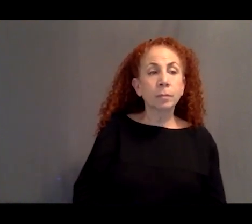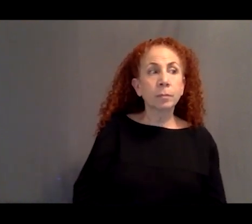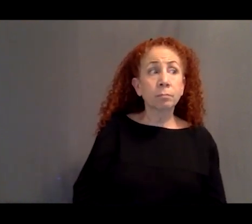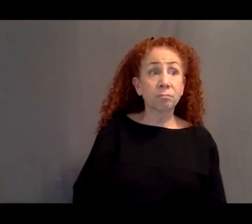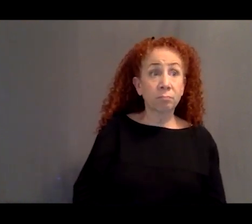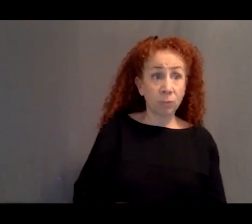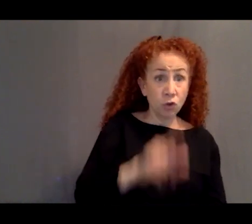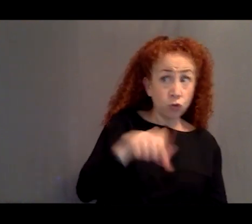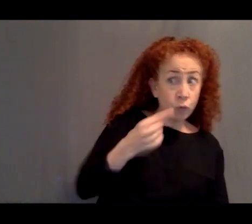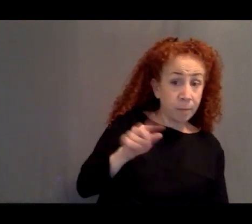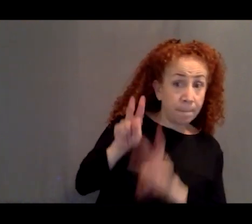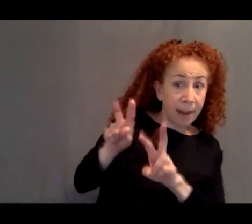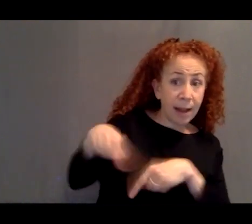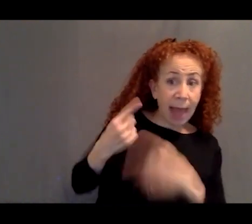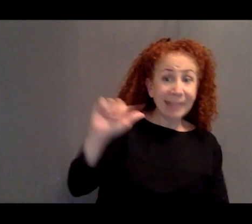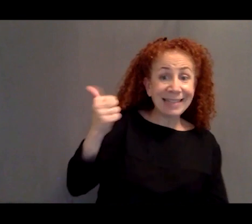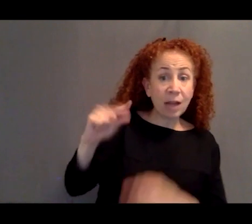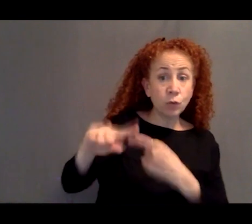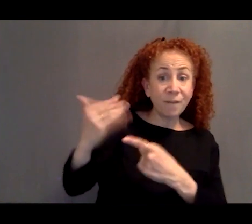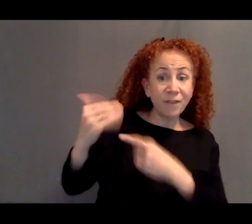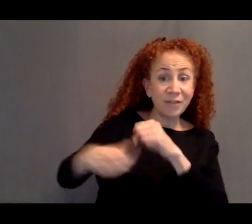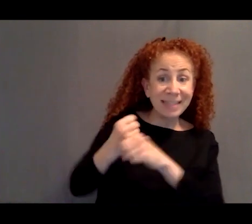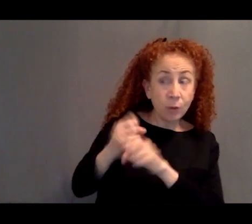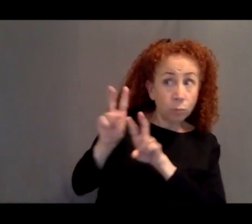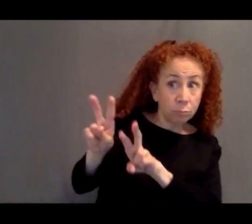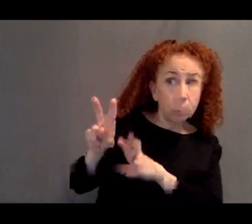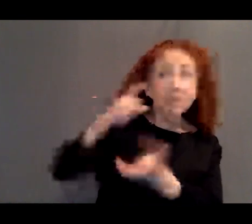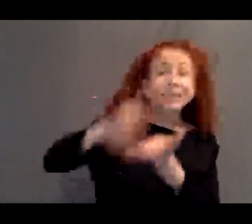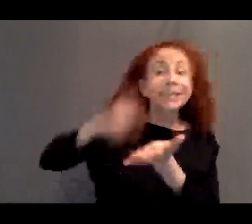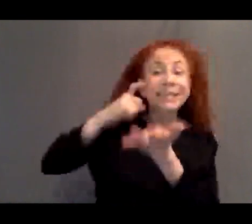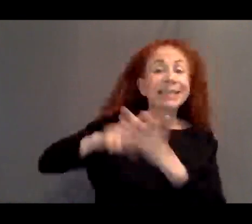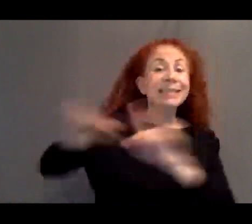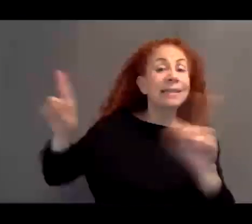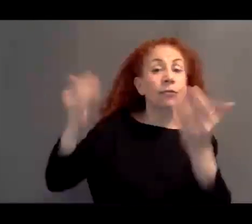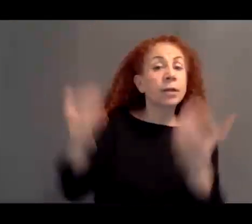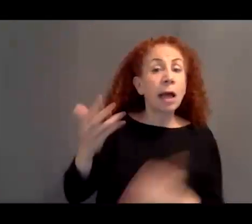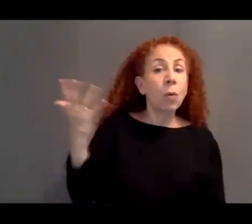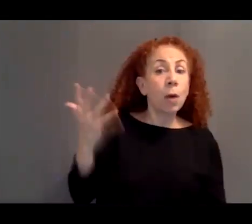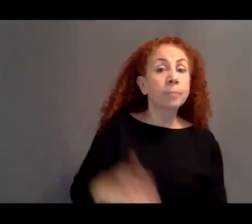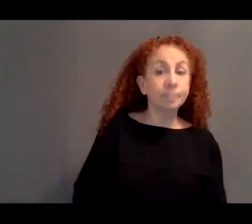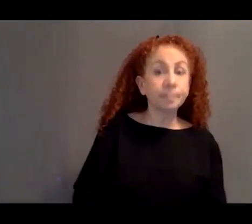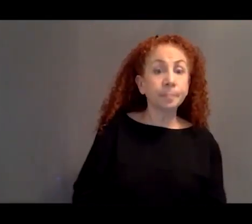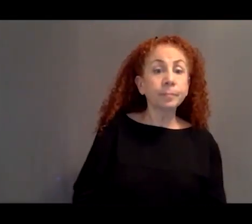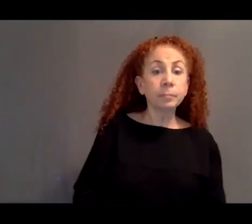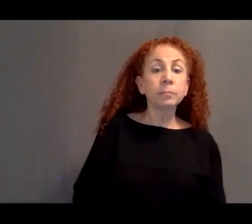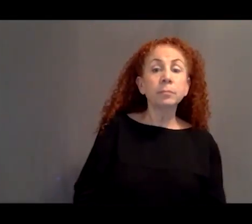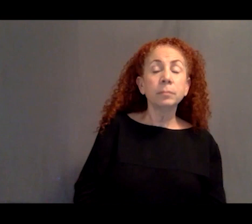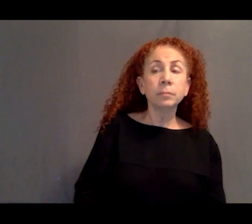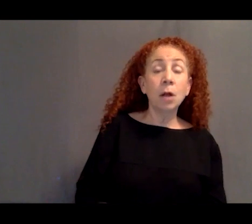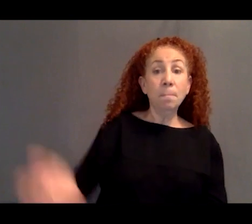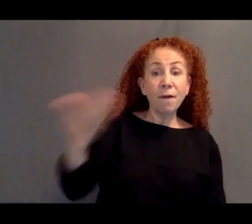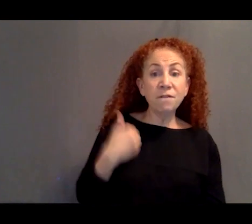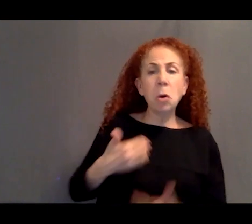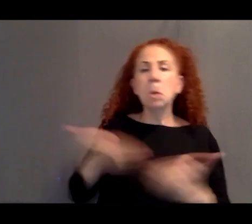for people who've been paying attention over the last 10, 15, 20 years, there appears to be fewer divisions